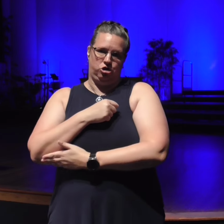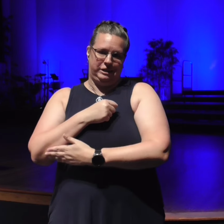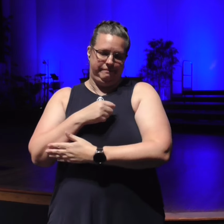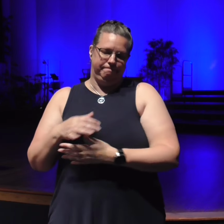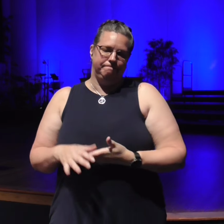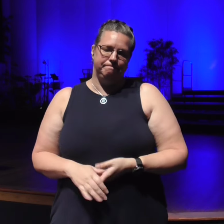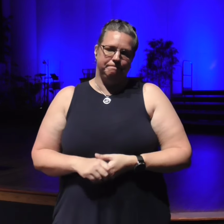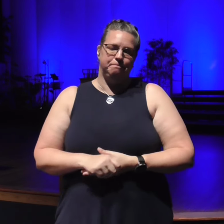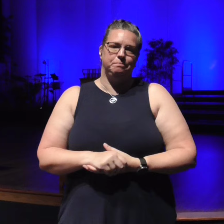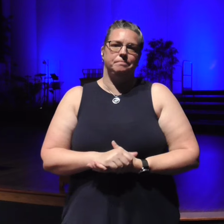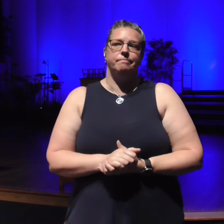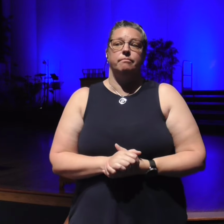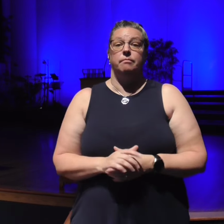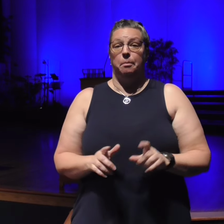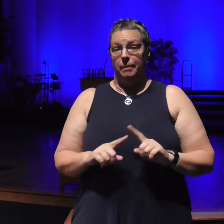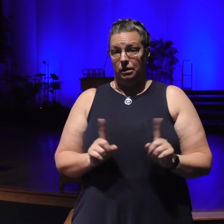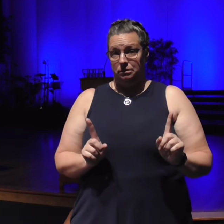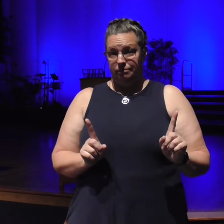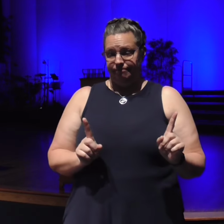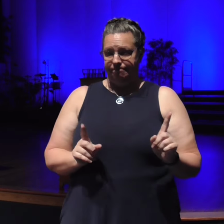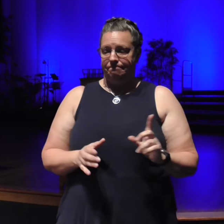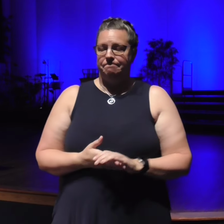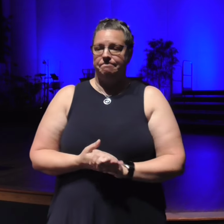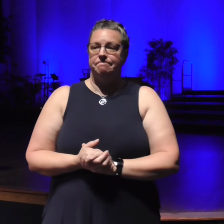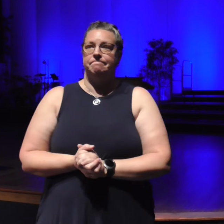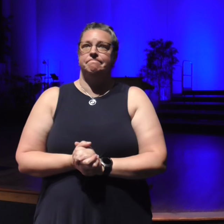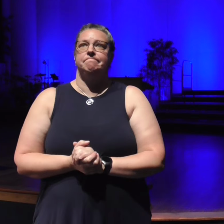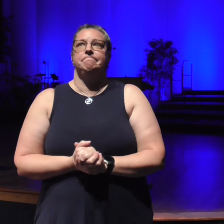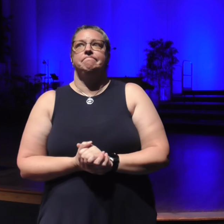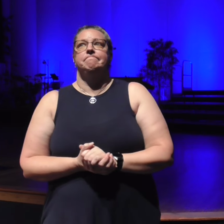States. But there are hidden